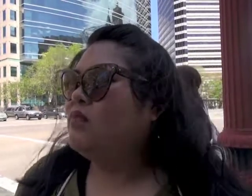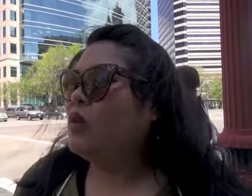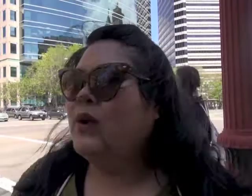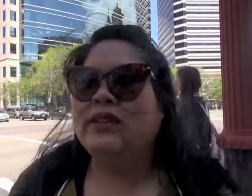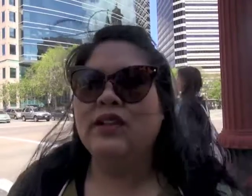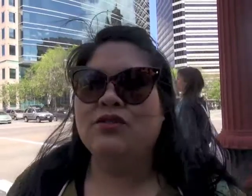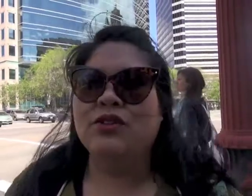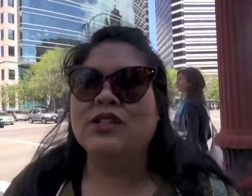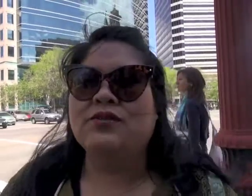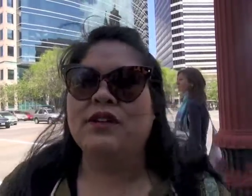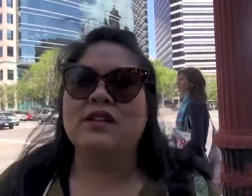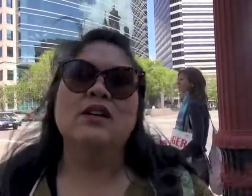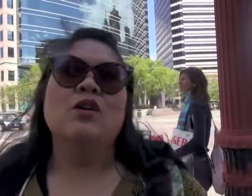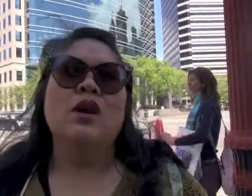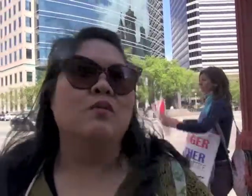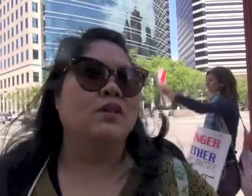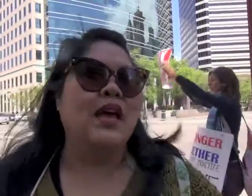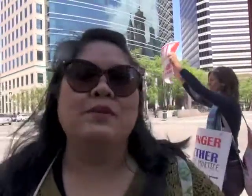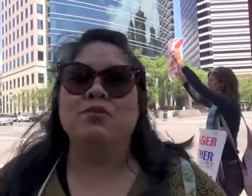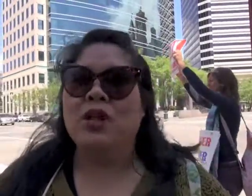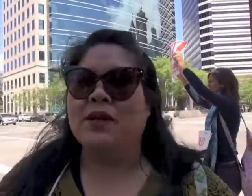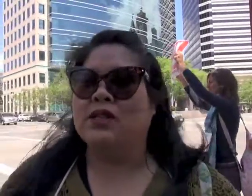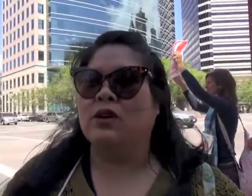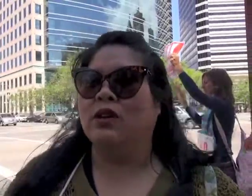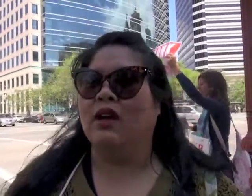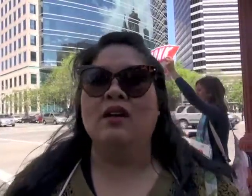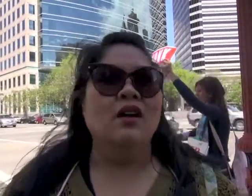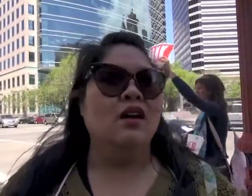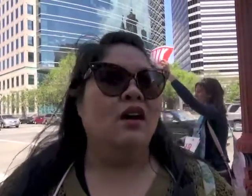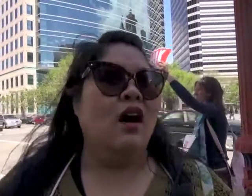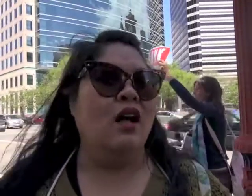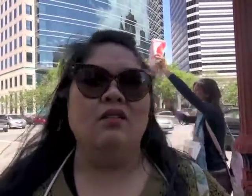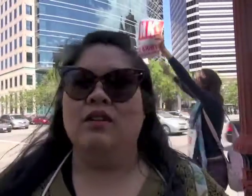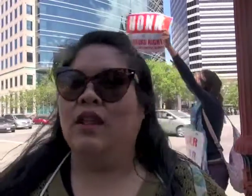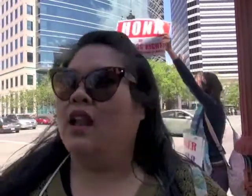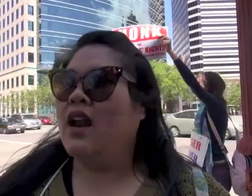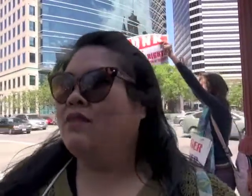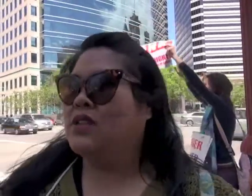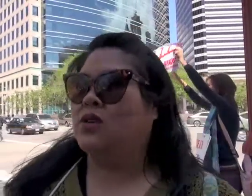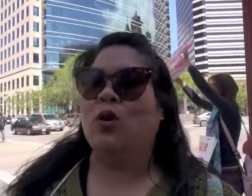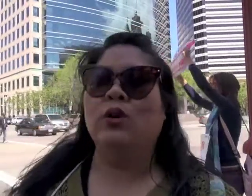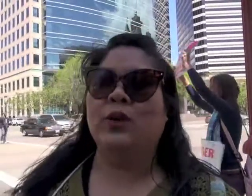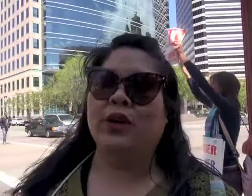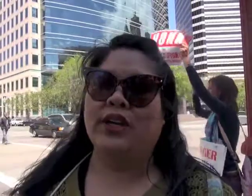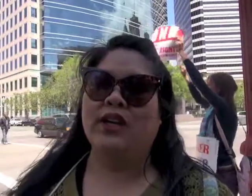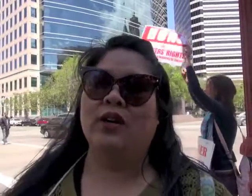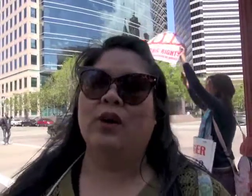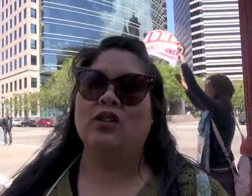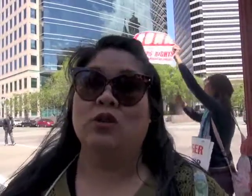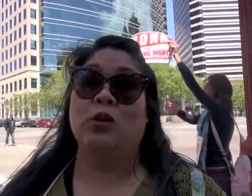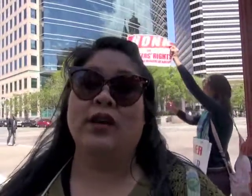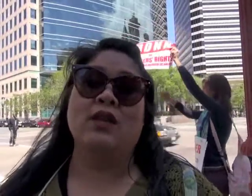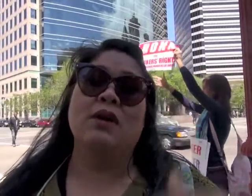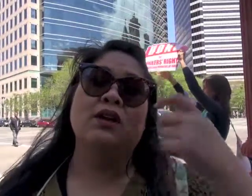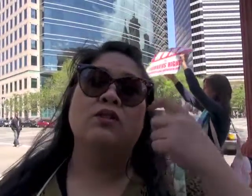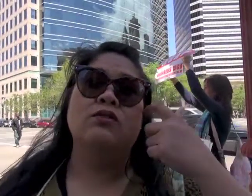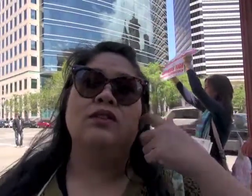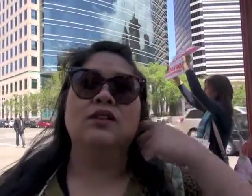we have to look for different types of employment. So a lot of us don't only work here. We also work in the medical field,